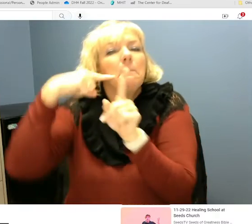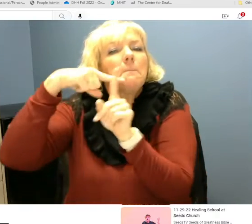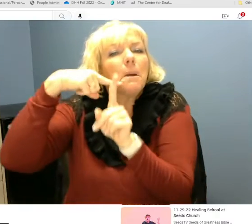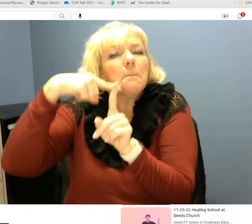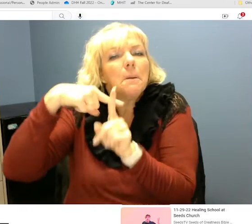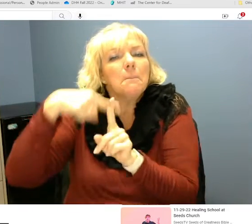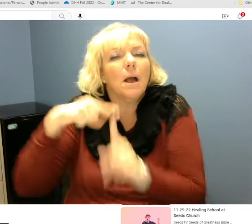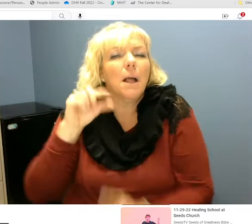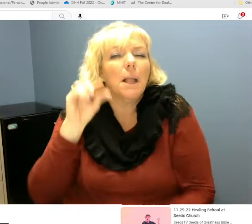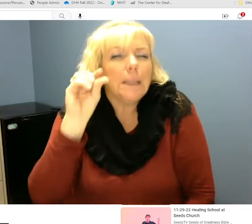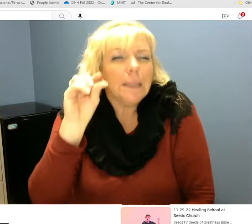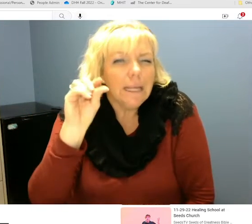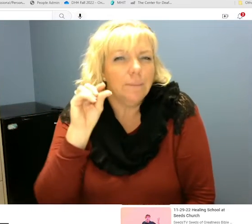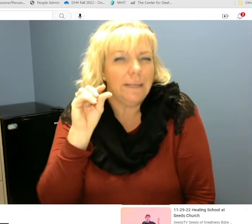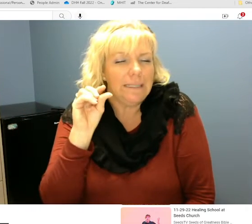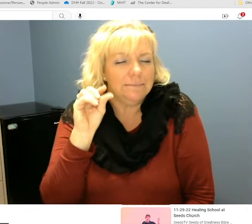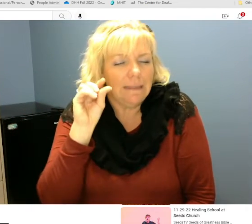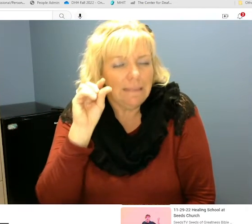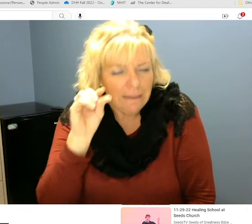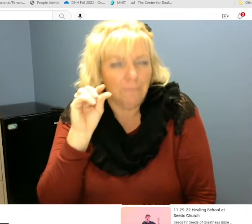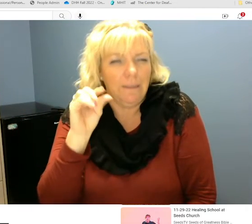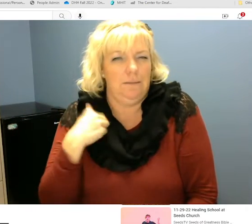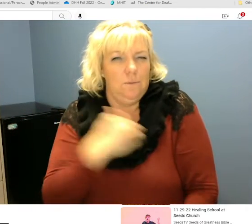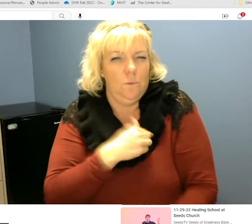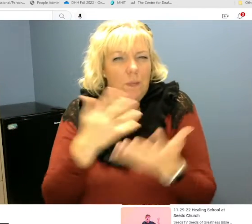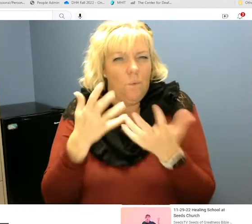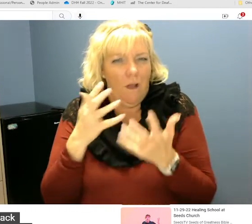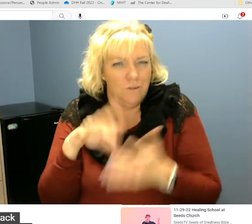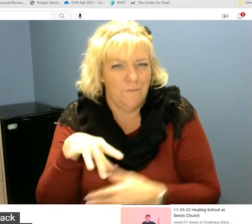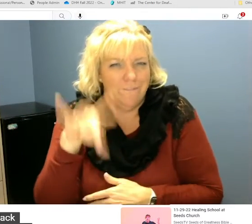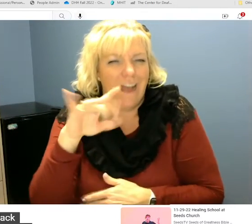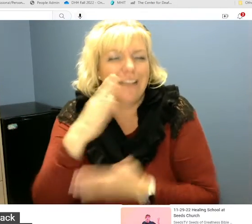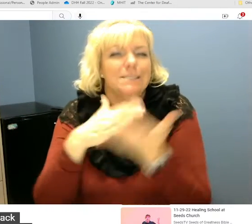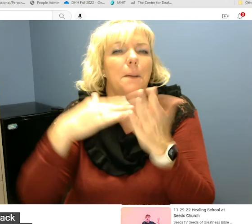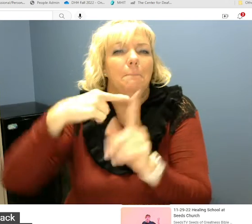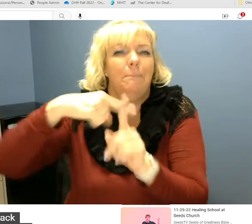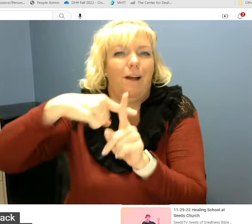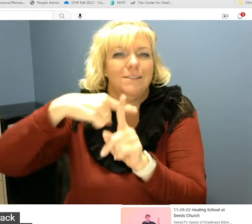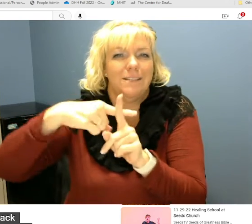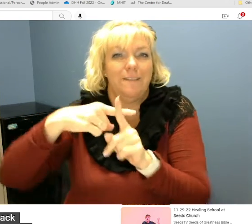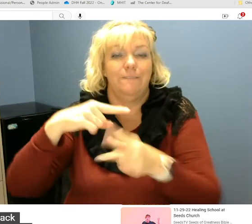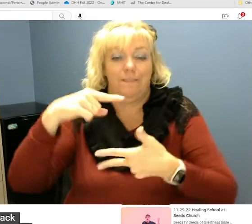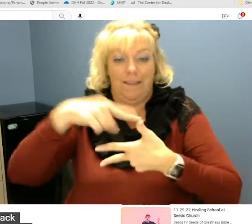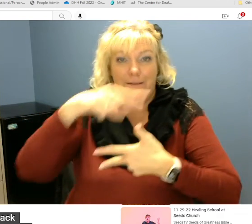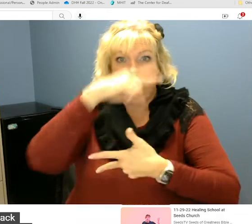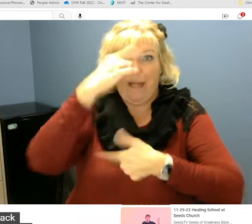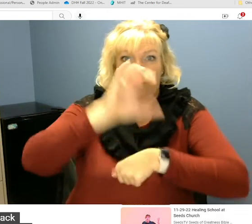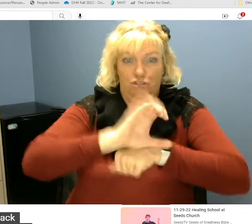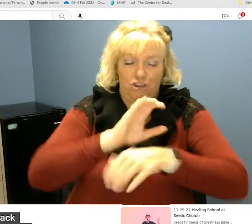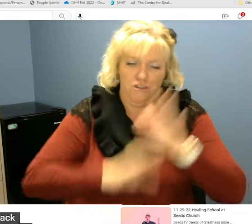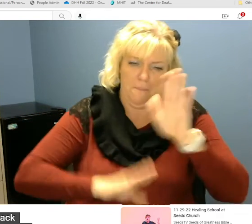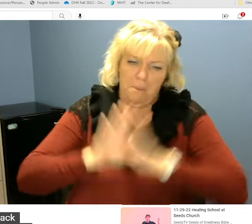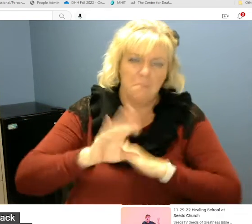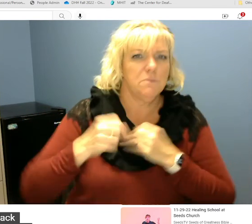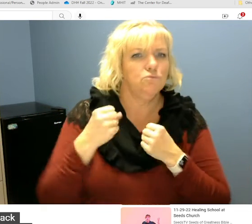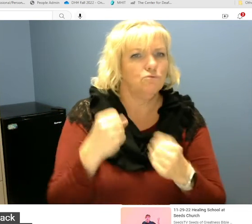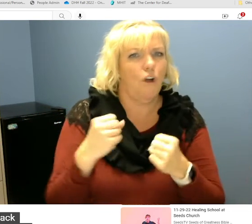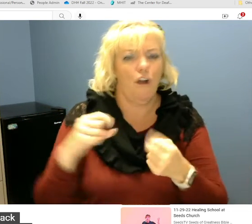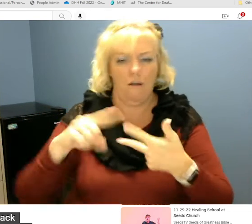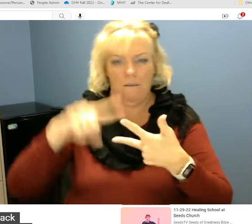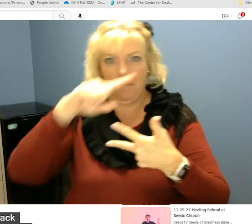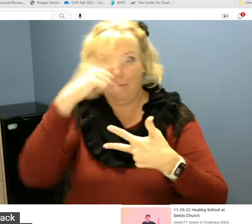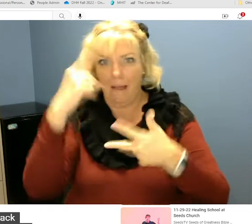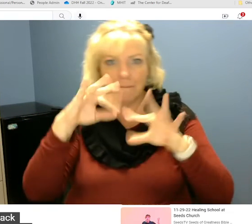again, maybe that silver lining that historians are looking for in this period. The strength of the Black church, of the Black family and